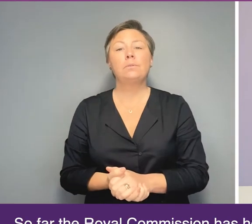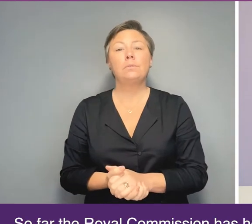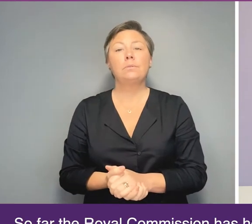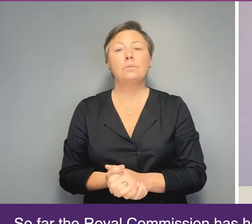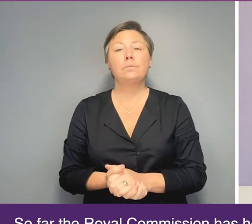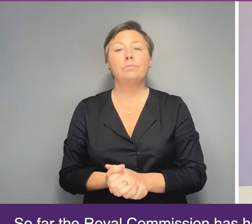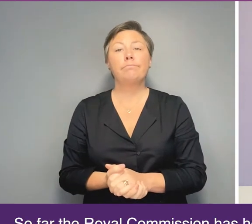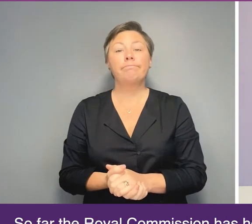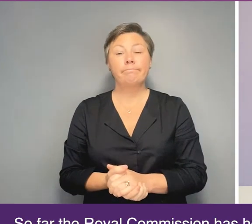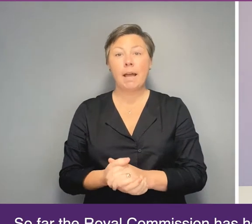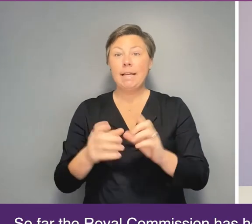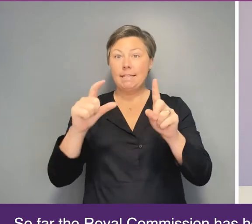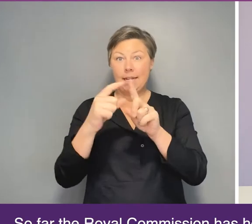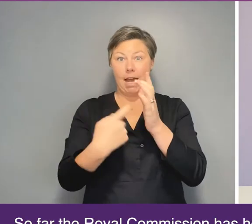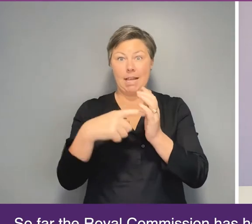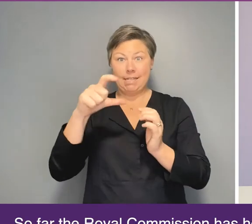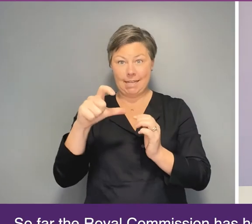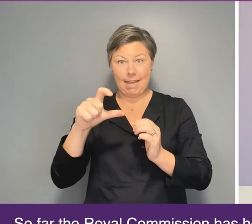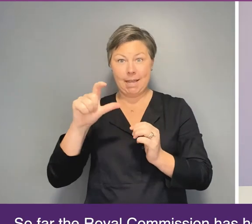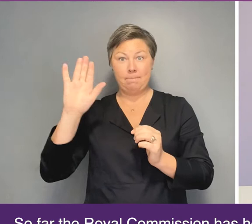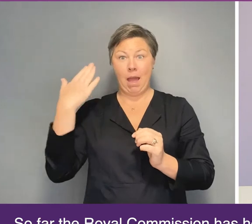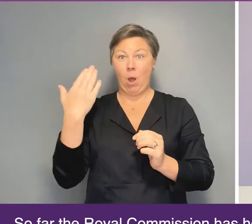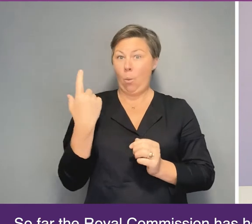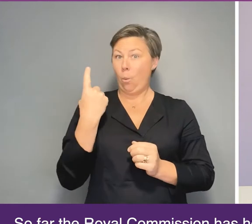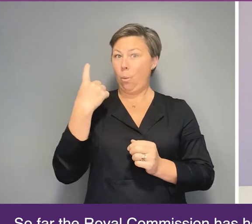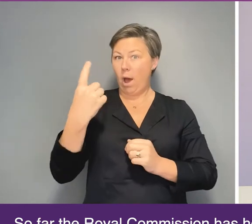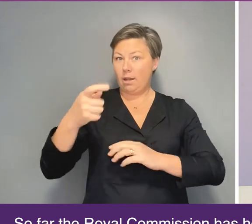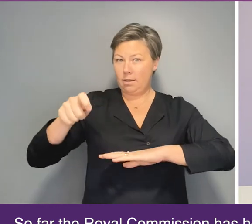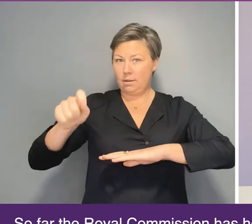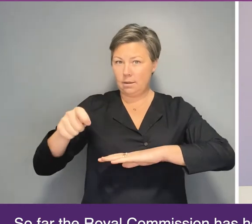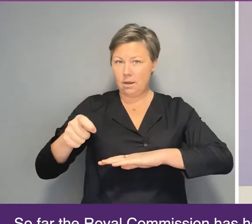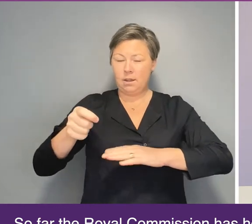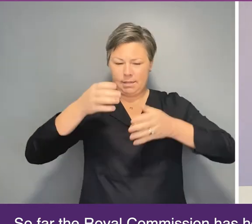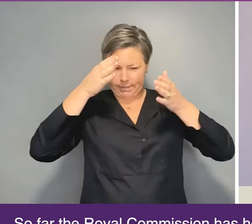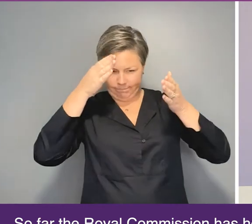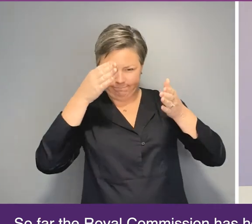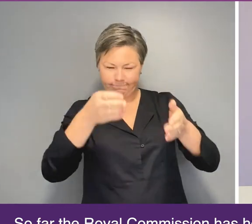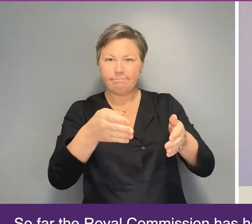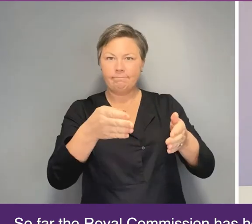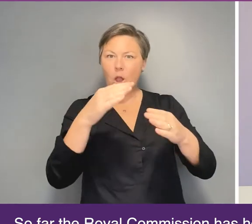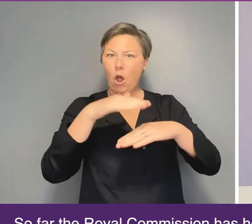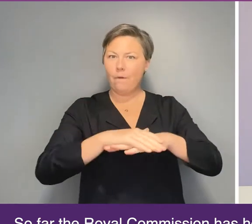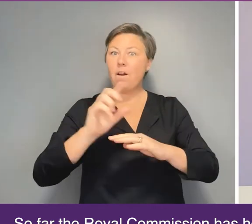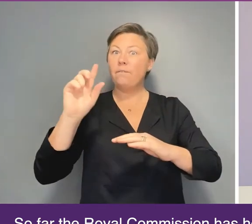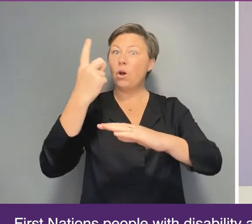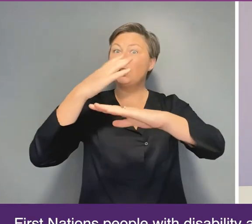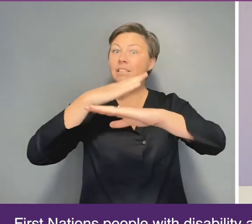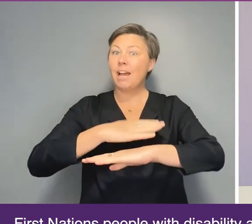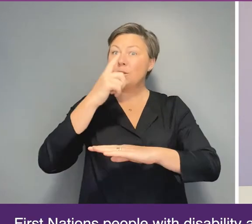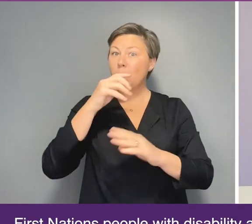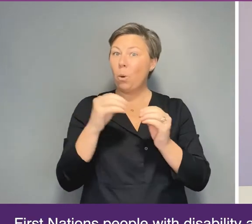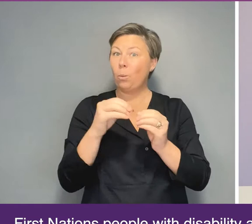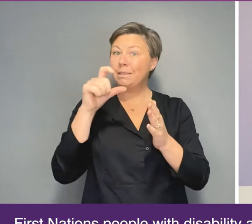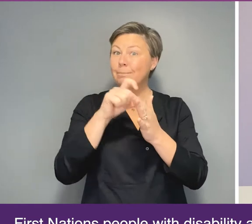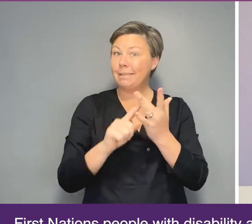held one public hearing, public hearing number eight, specifically addressing the experiences of First Nations